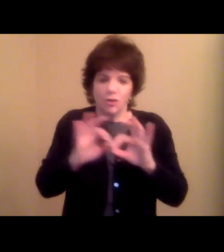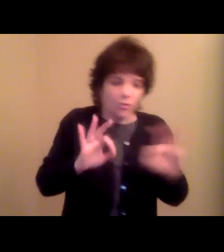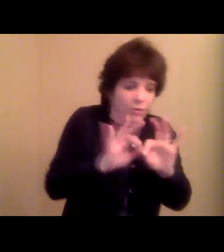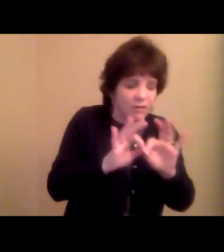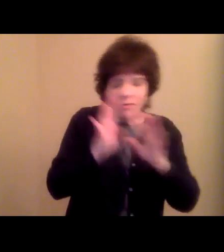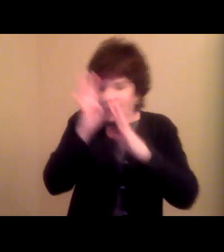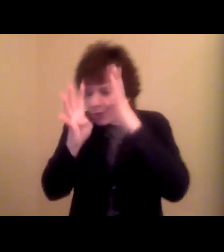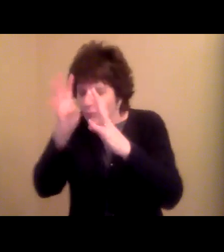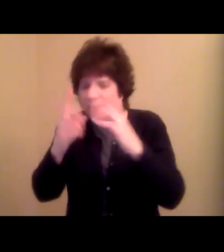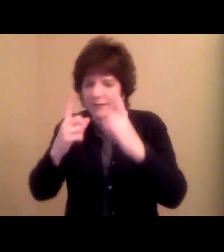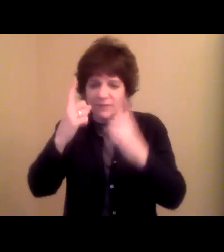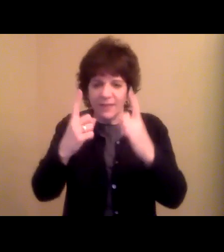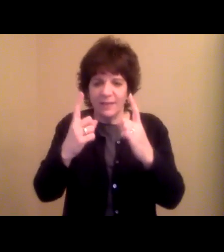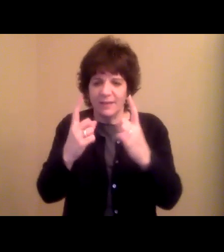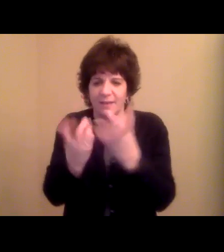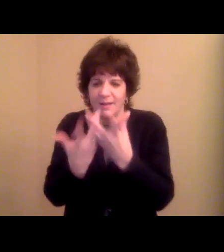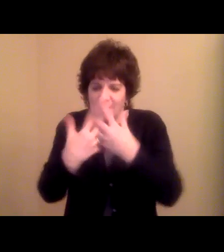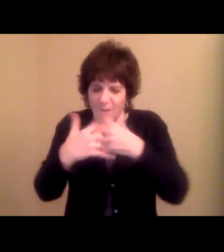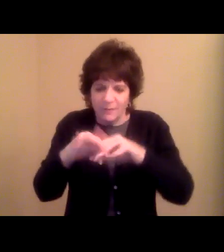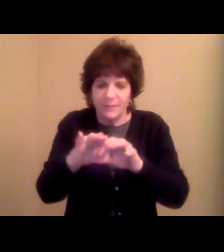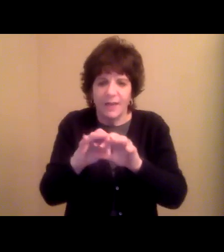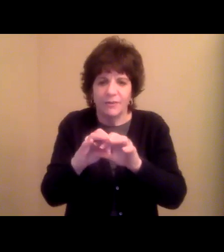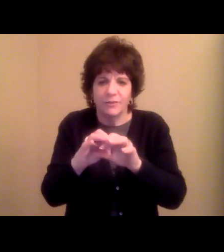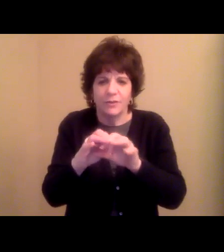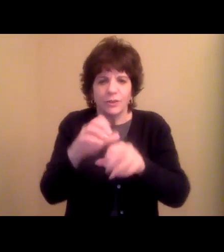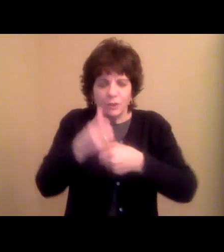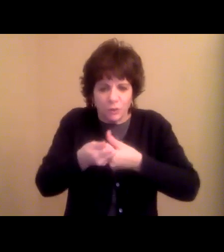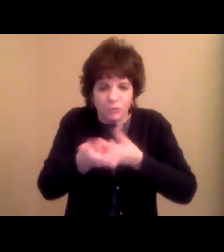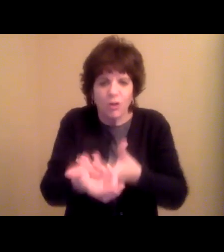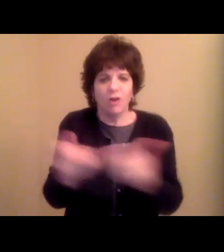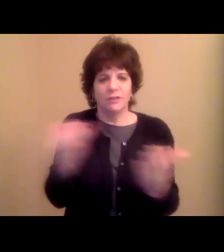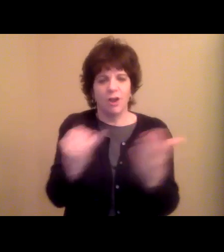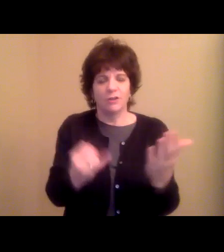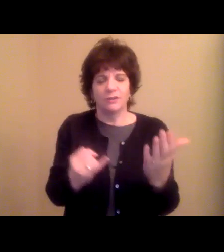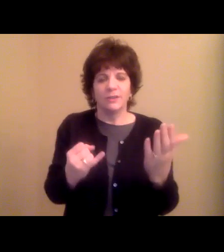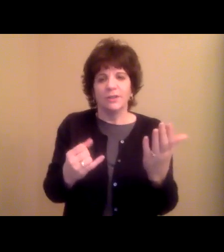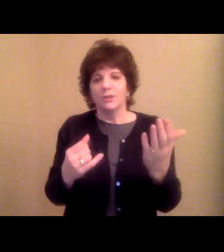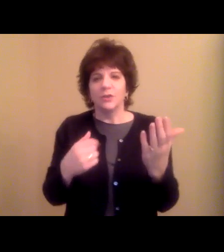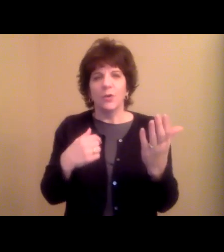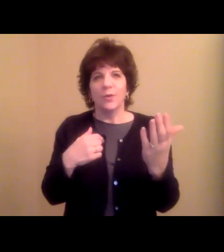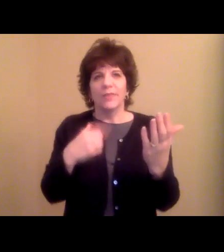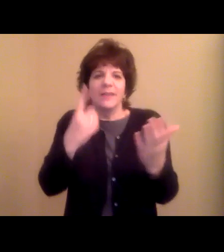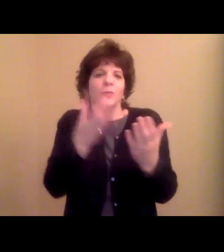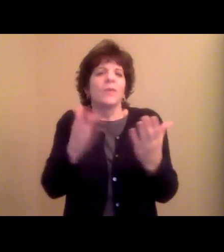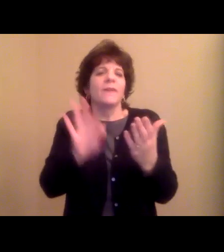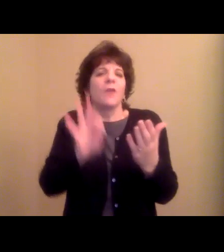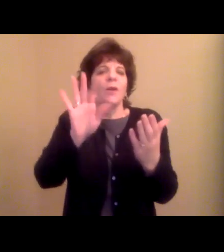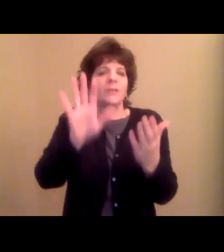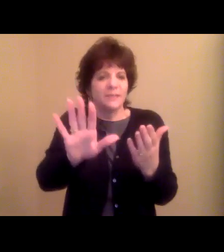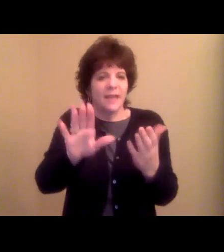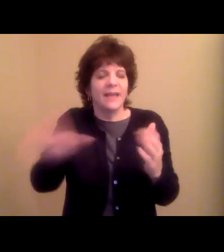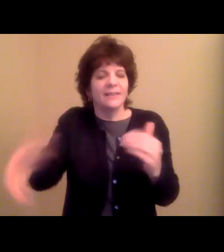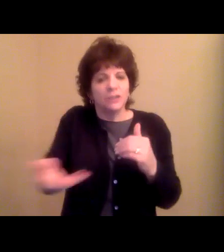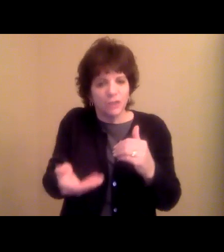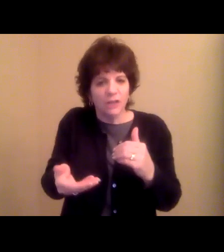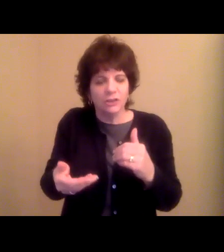creative thinking sort of come together to make the arts happen. So I wanted to sort of say that part as a kind of intro to what I was